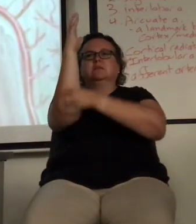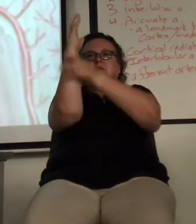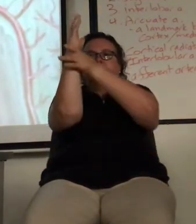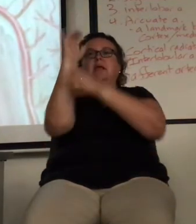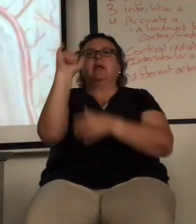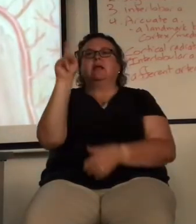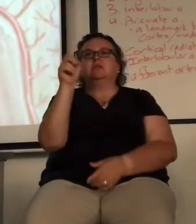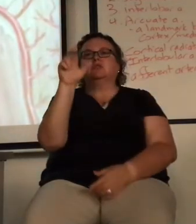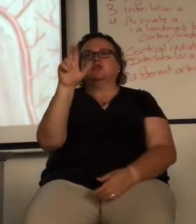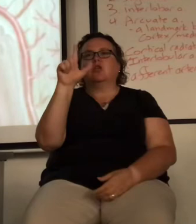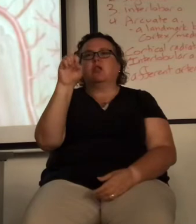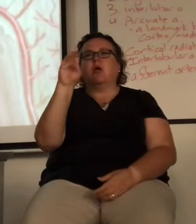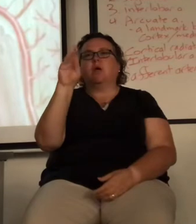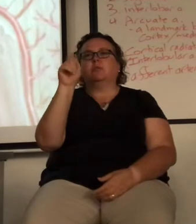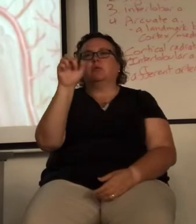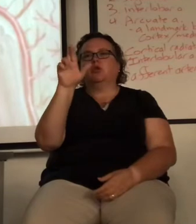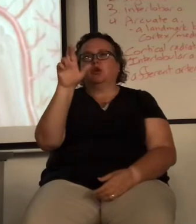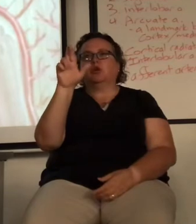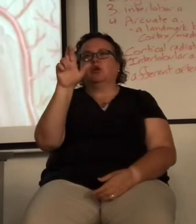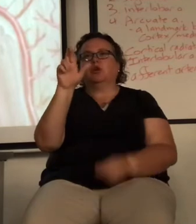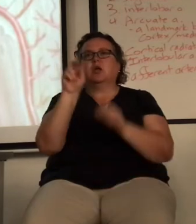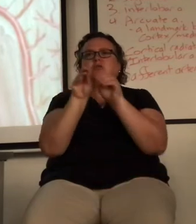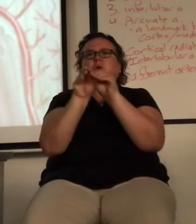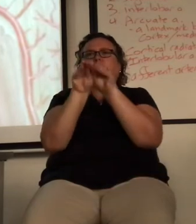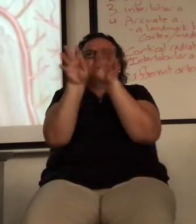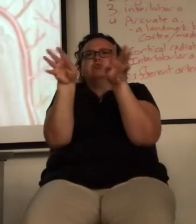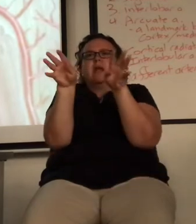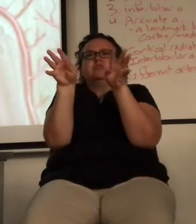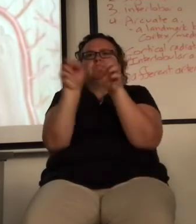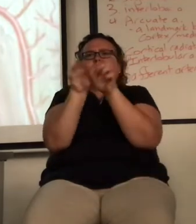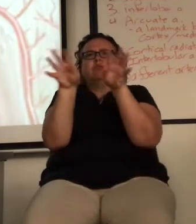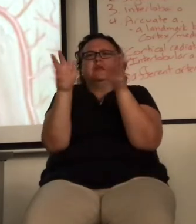Interlobular. So what do you think the branches are here?